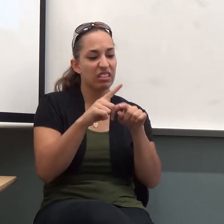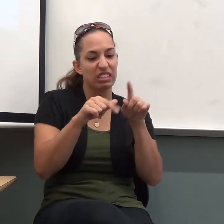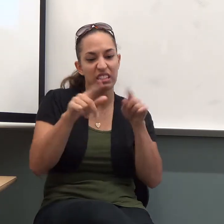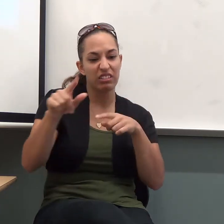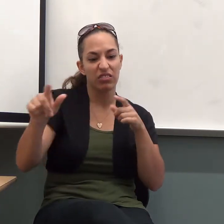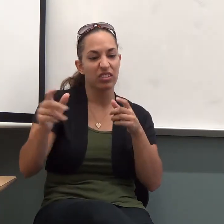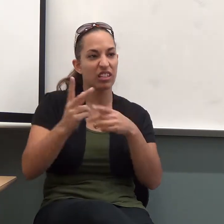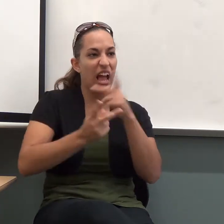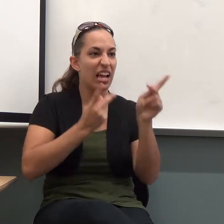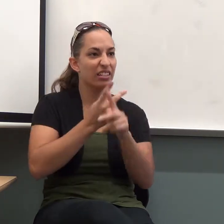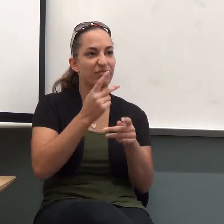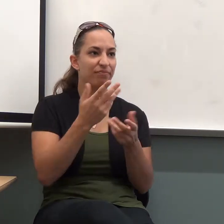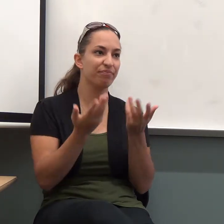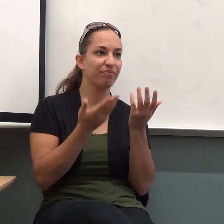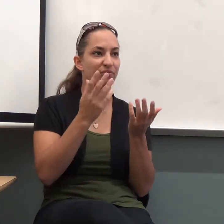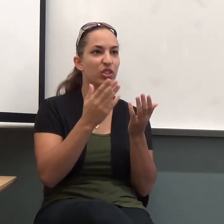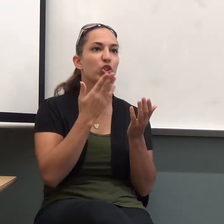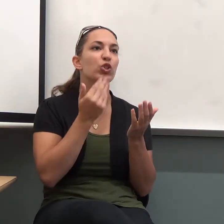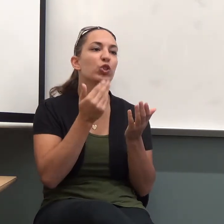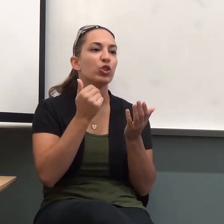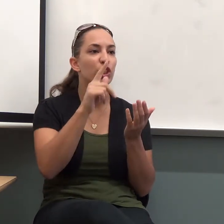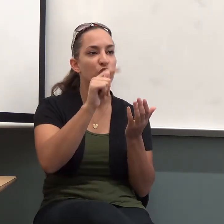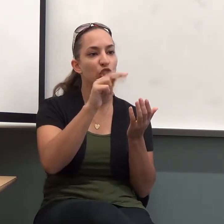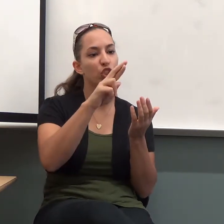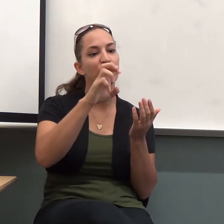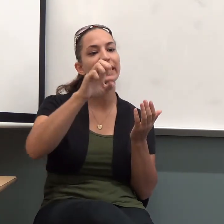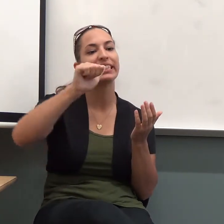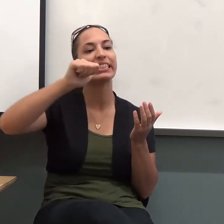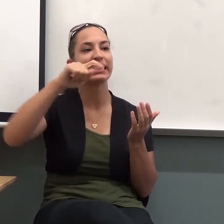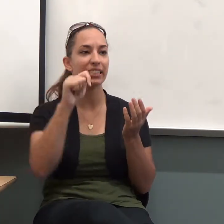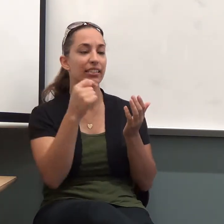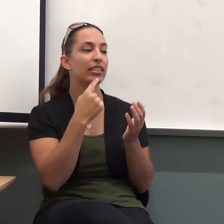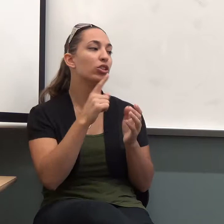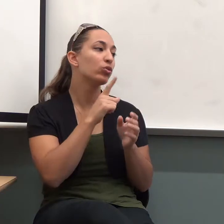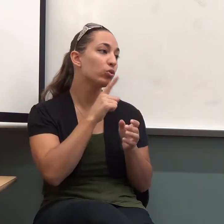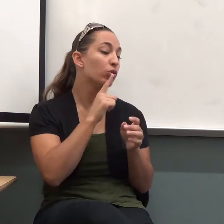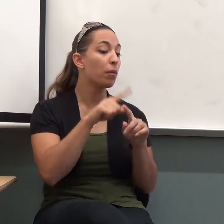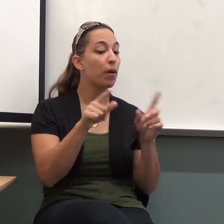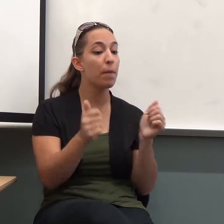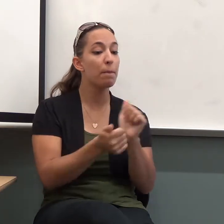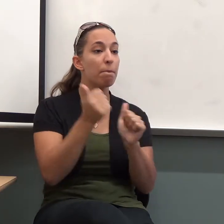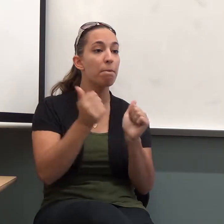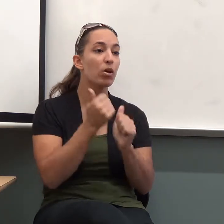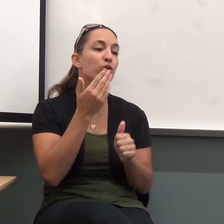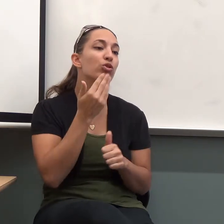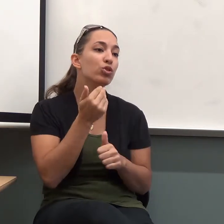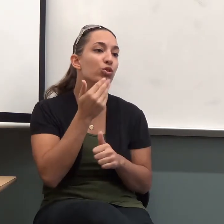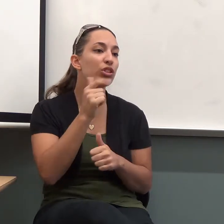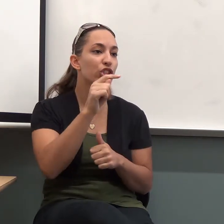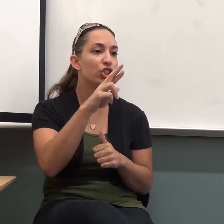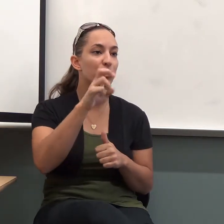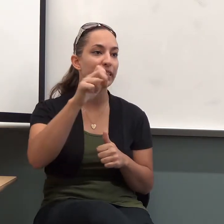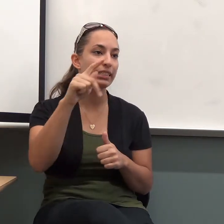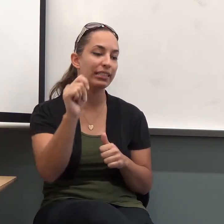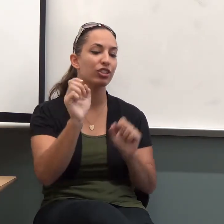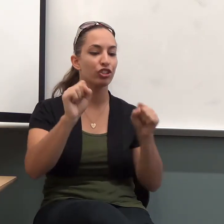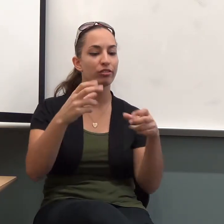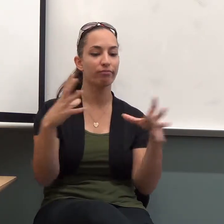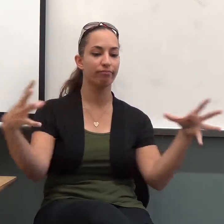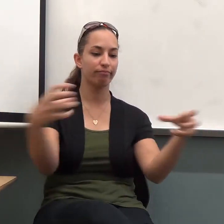candy. Sometimes it is sugary treats, you're right, but most sugary treats could be defined as candy, right? When you don't want to go to a dentist's